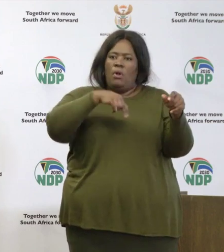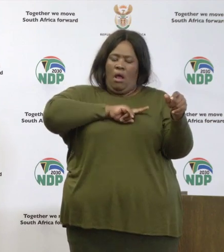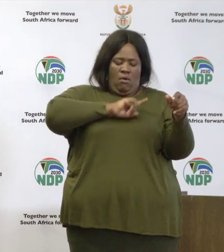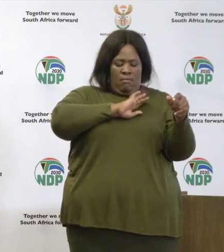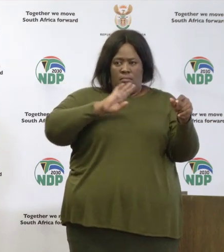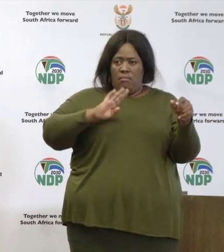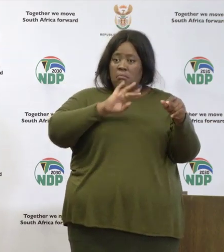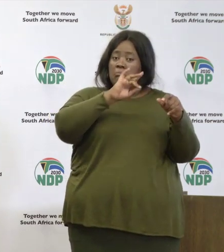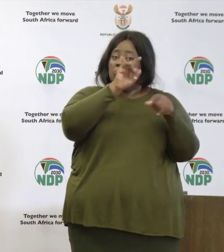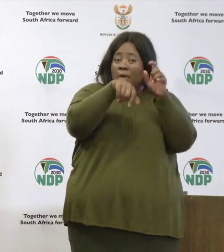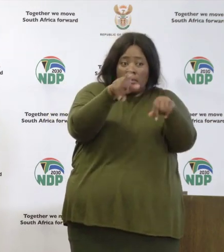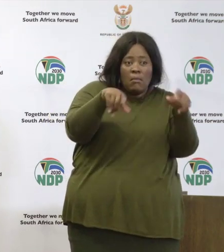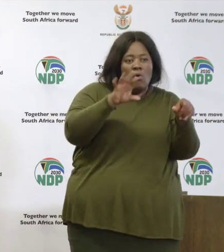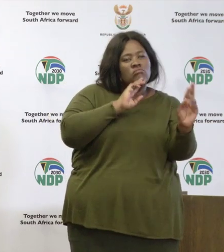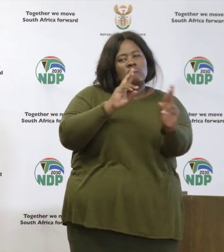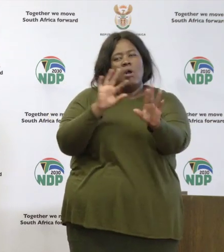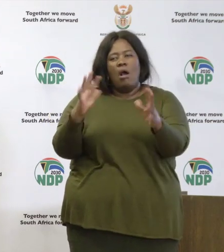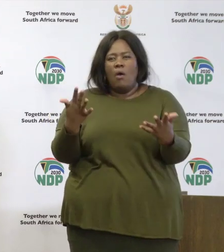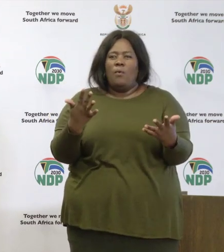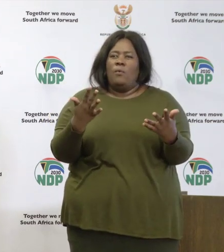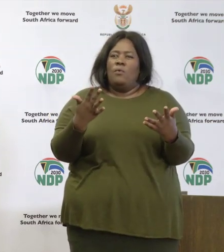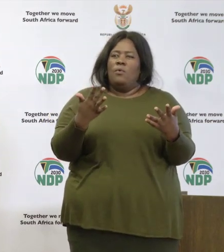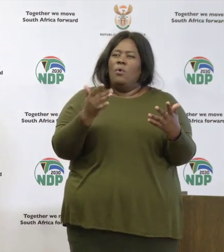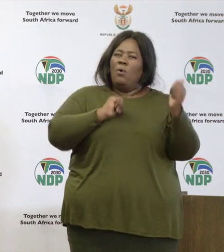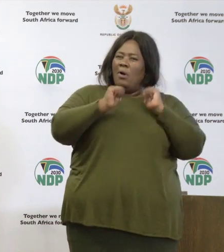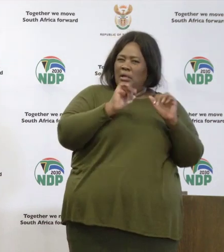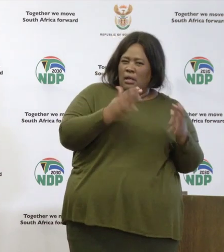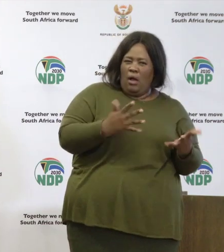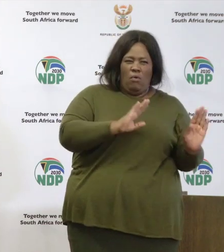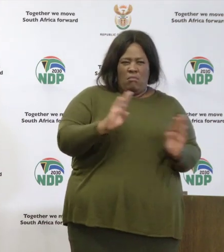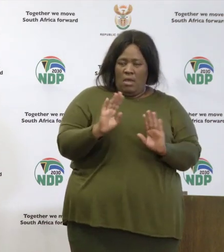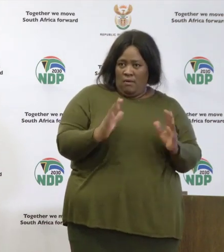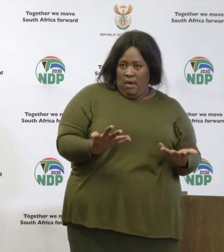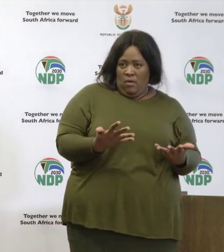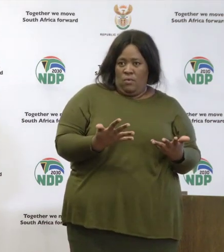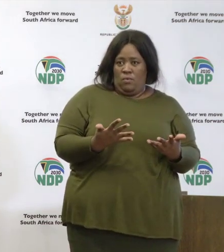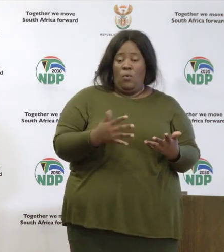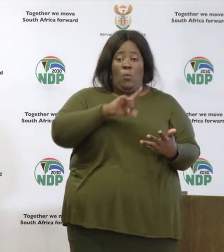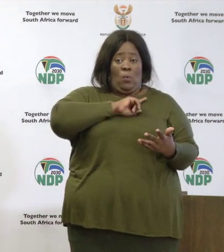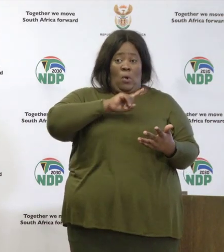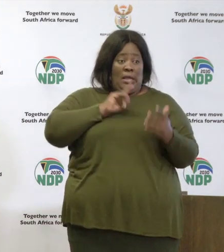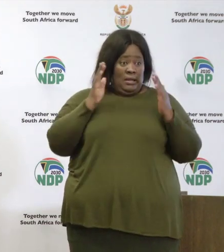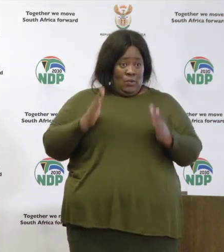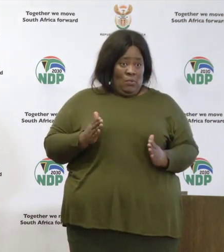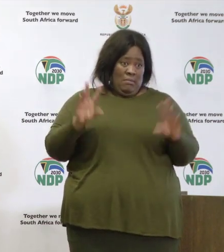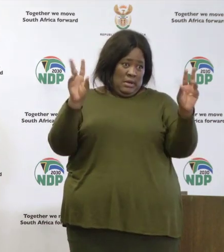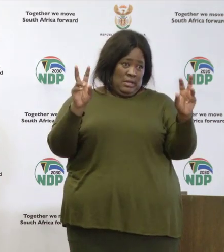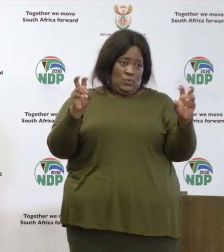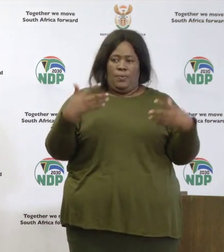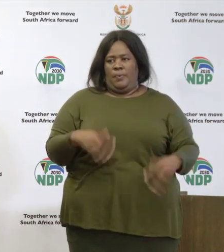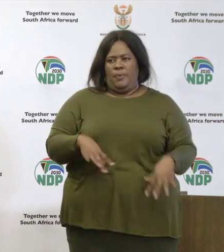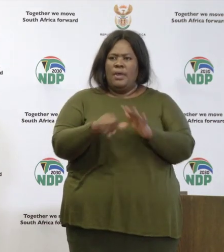people are responding and their attitude towards the virus, because the human factor is perhaps the most important and